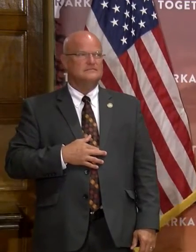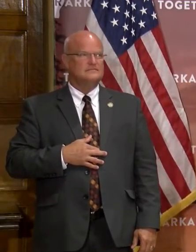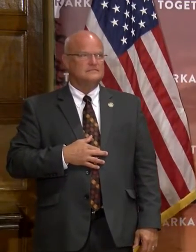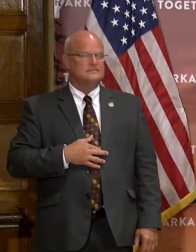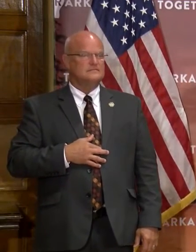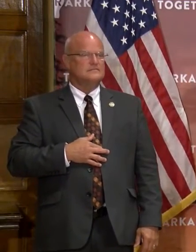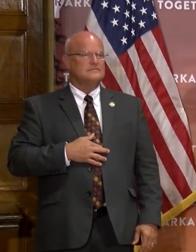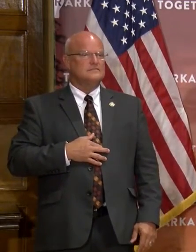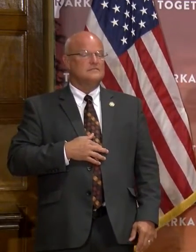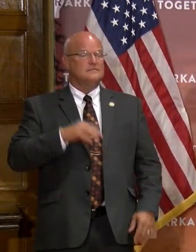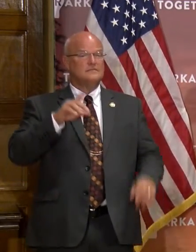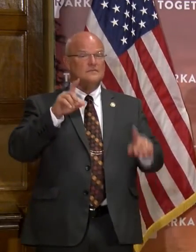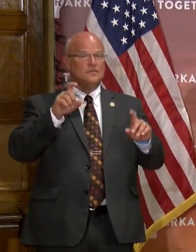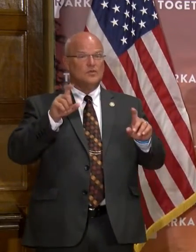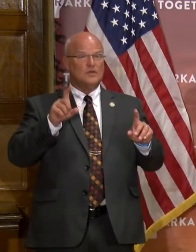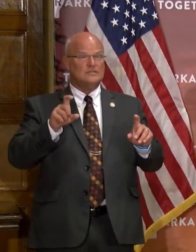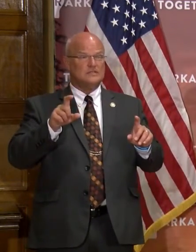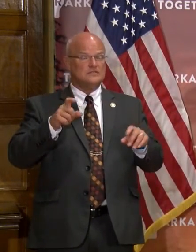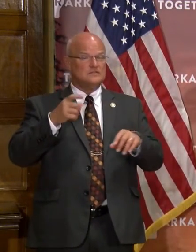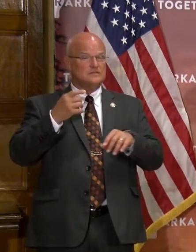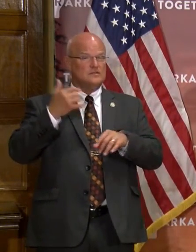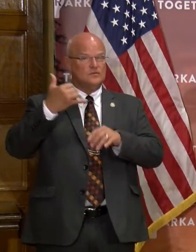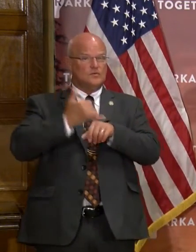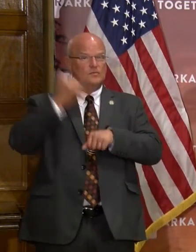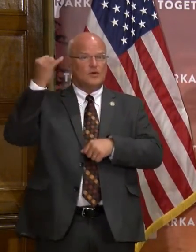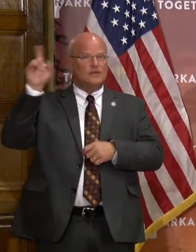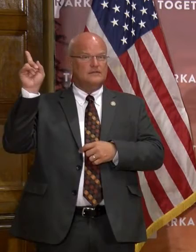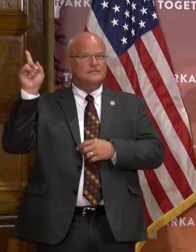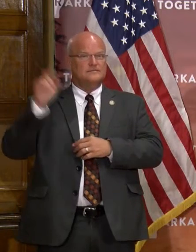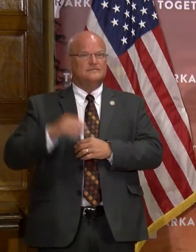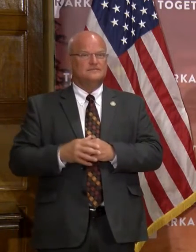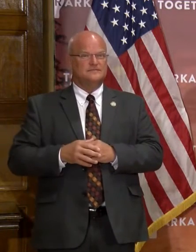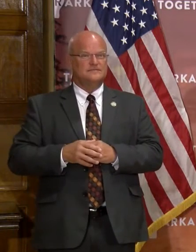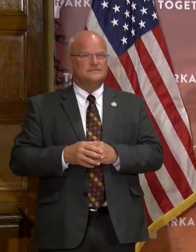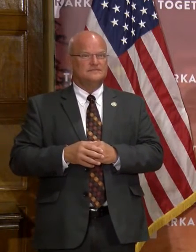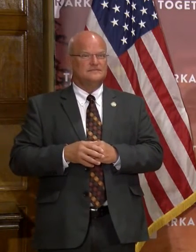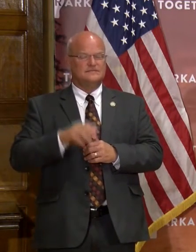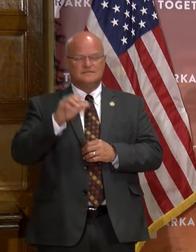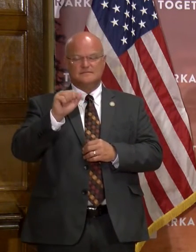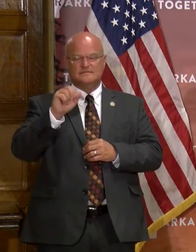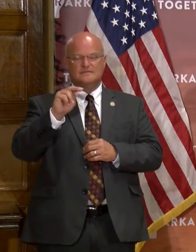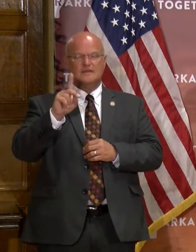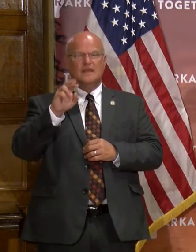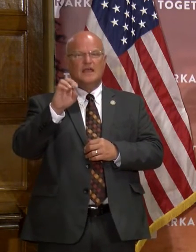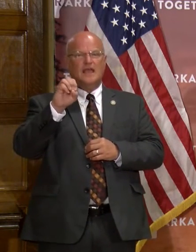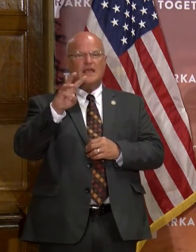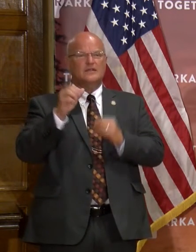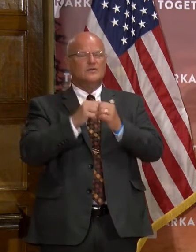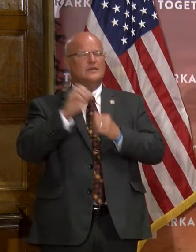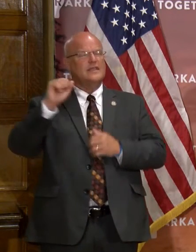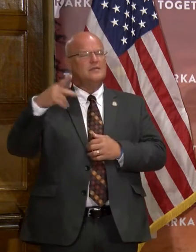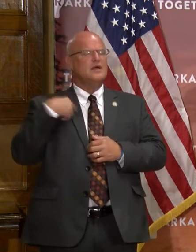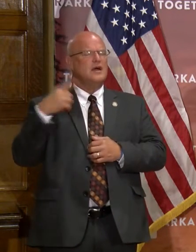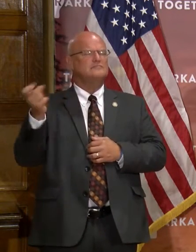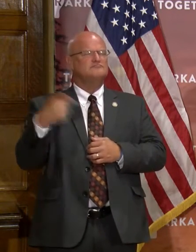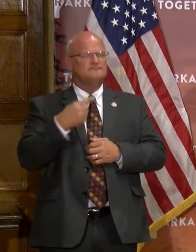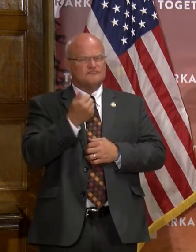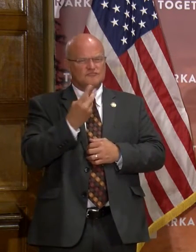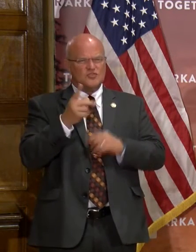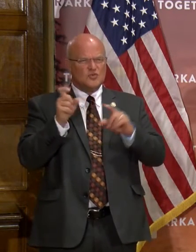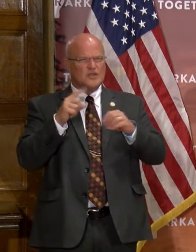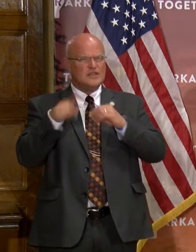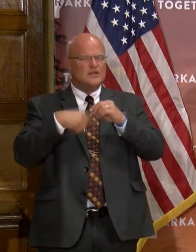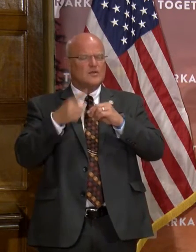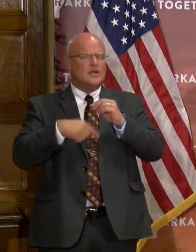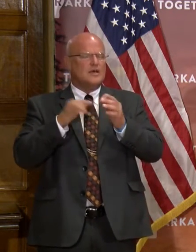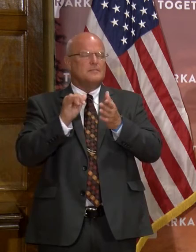Are there any other questions remotely? Yes. Yeah, Governor, this is Andrew with AP. I want to ask you a couple of questions